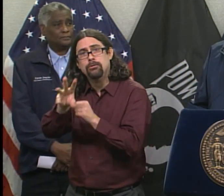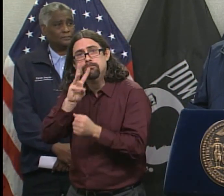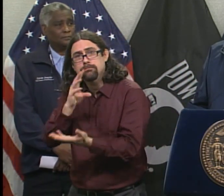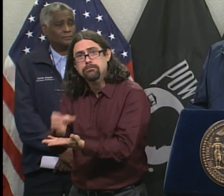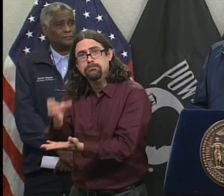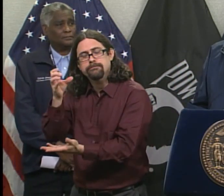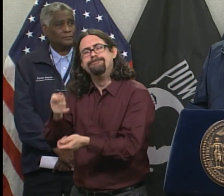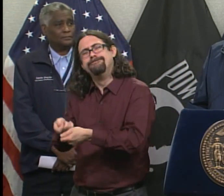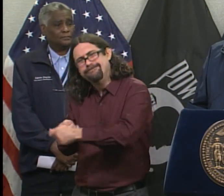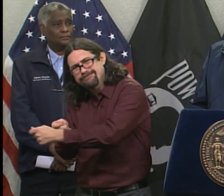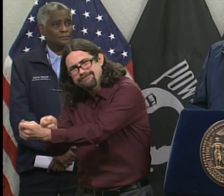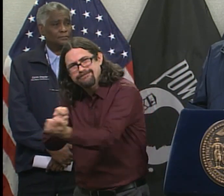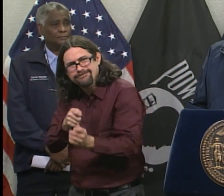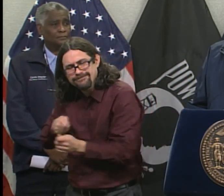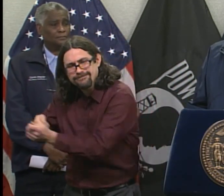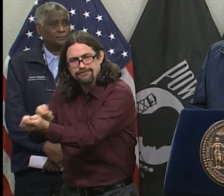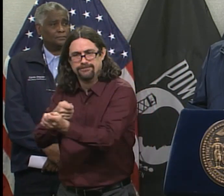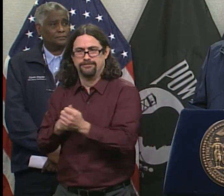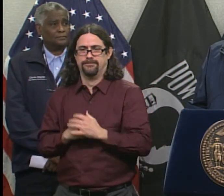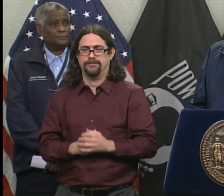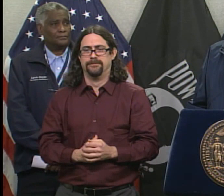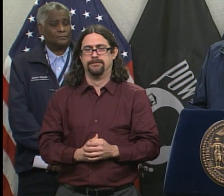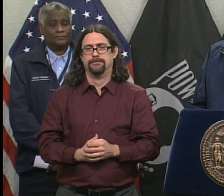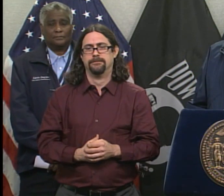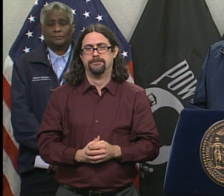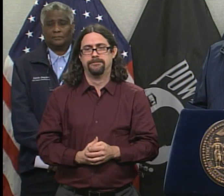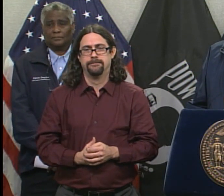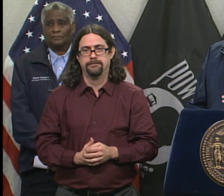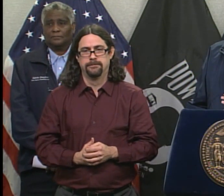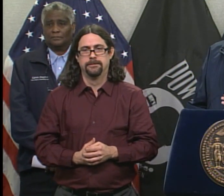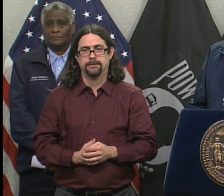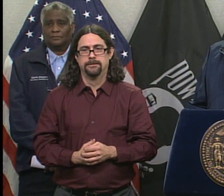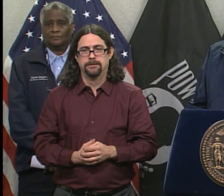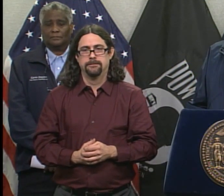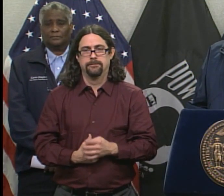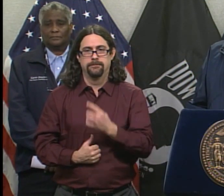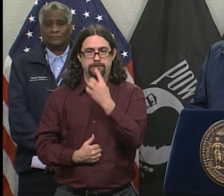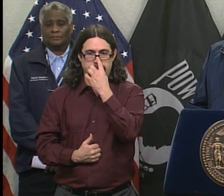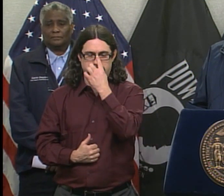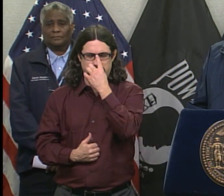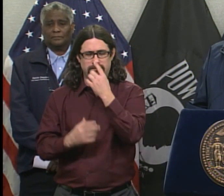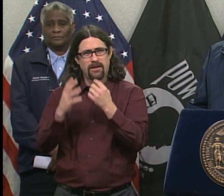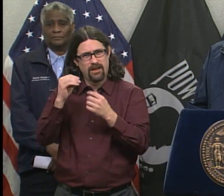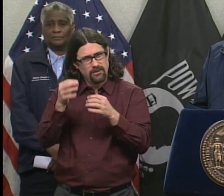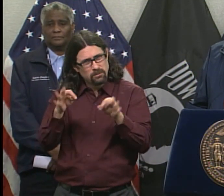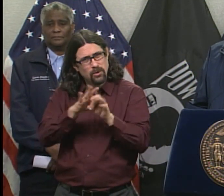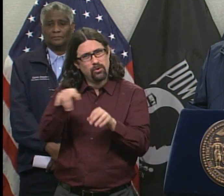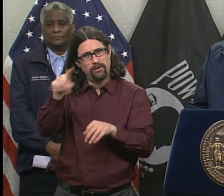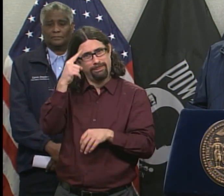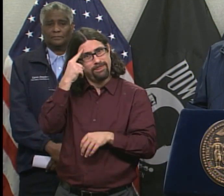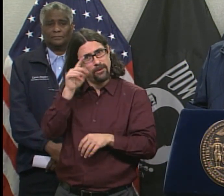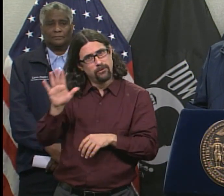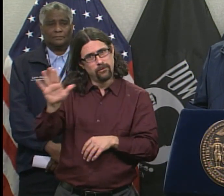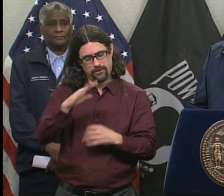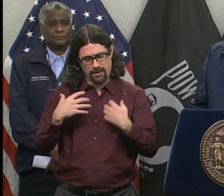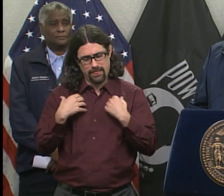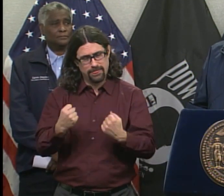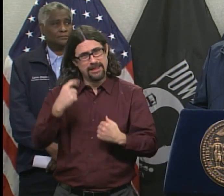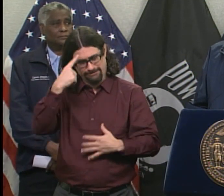common sense. You don't want your sidewalk blocked. It's not good for anyone. It's not good for your neighbors. It's